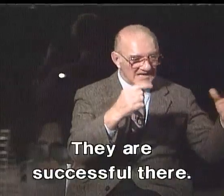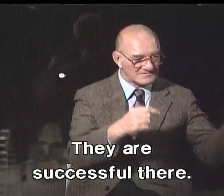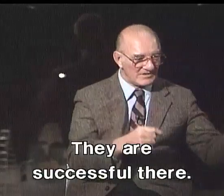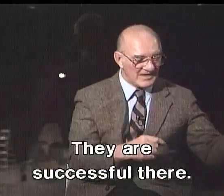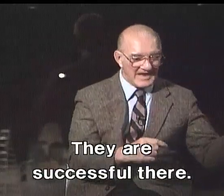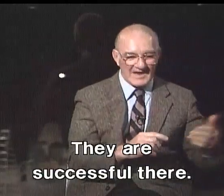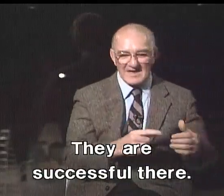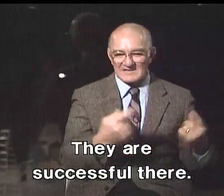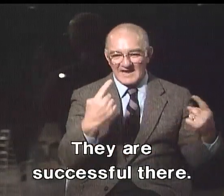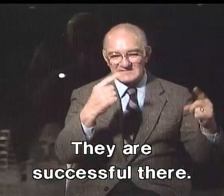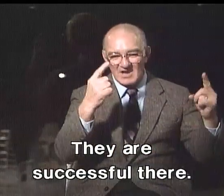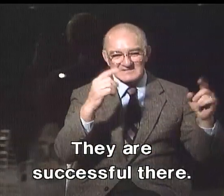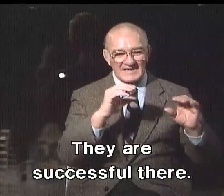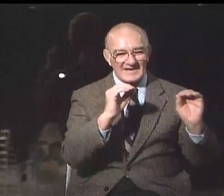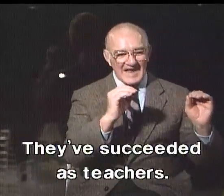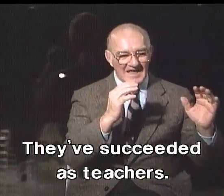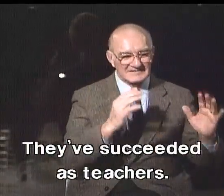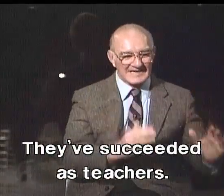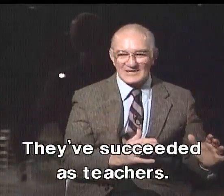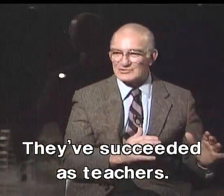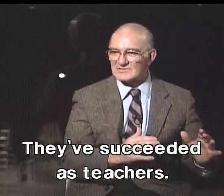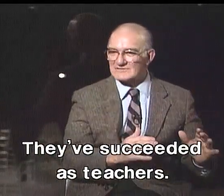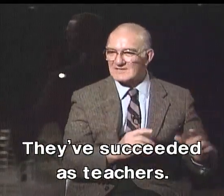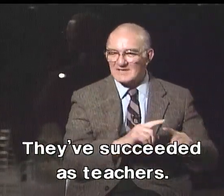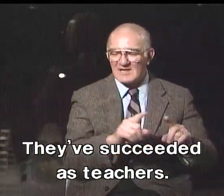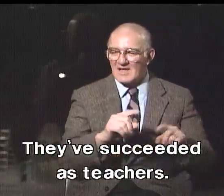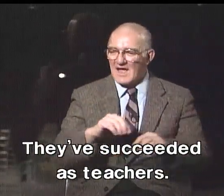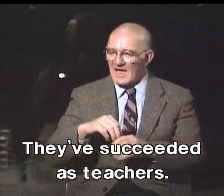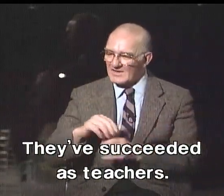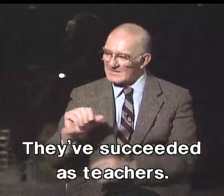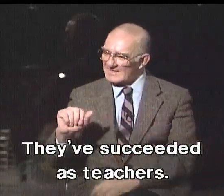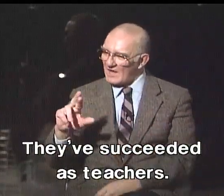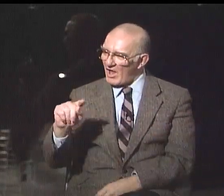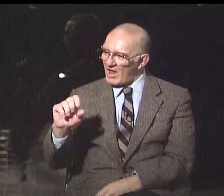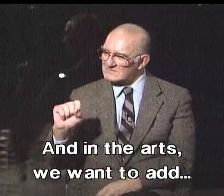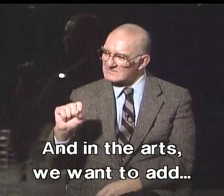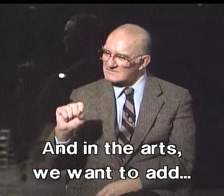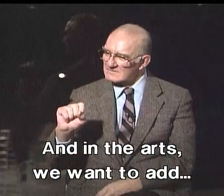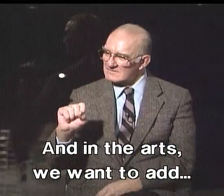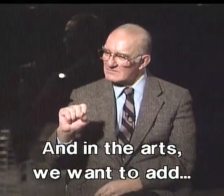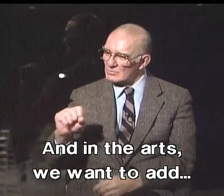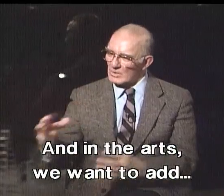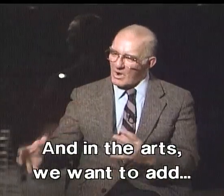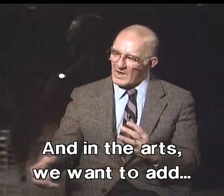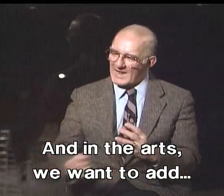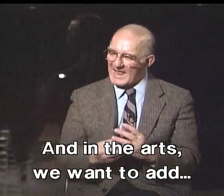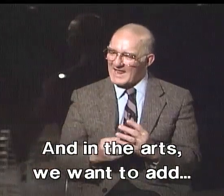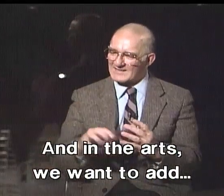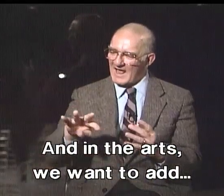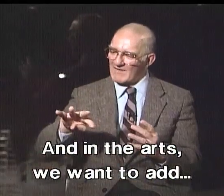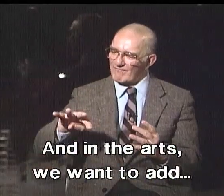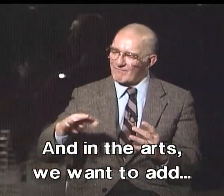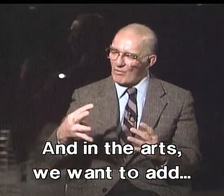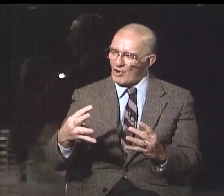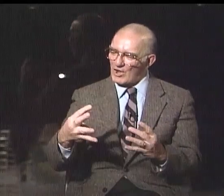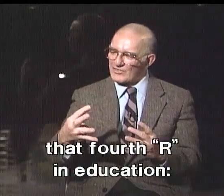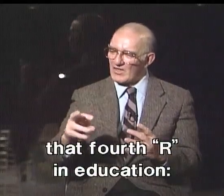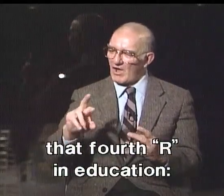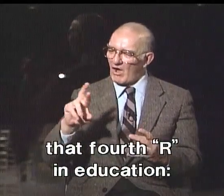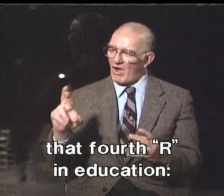successful there. They succeeded as teachers. And in the arts, we want to add that fourth